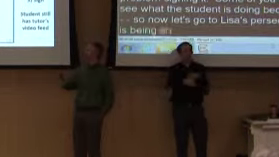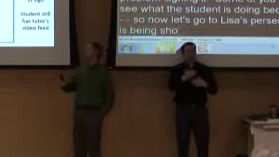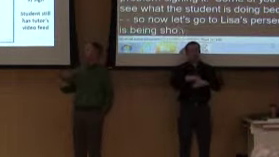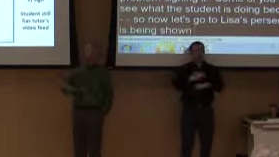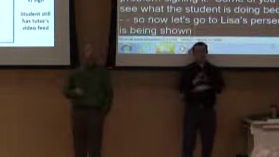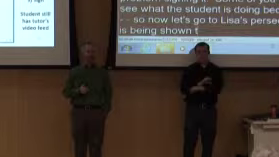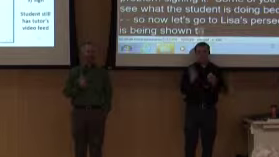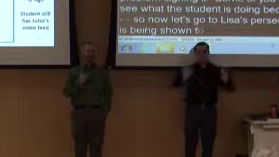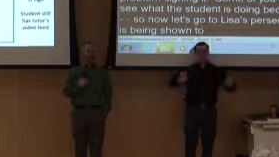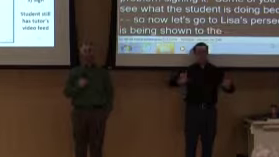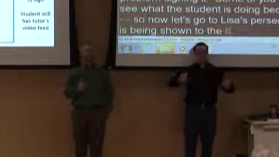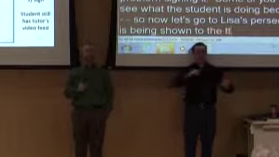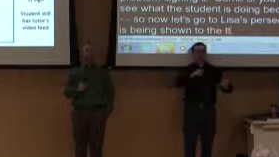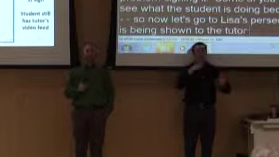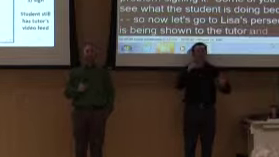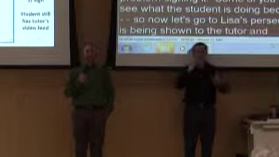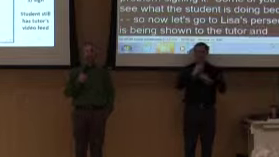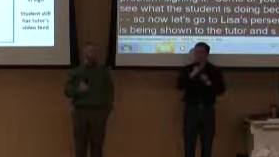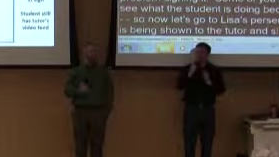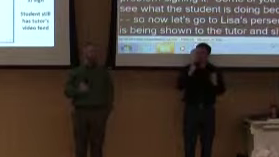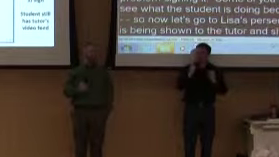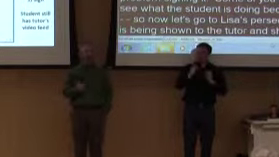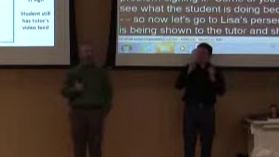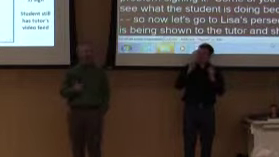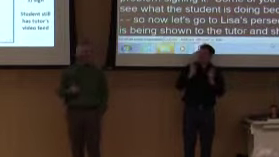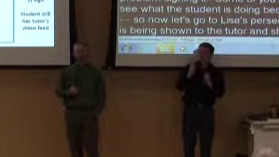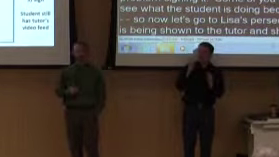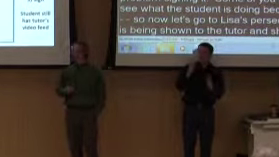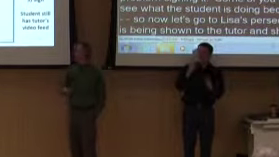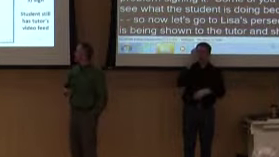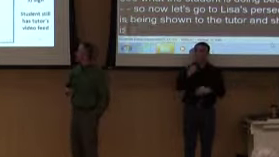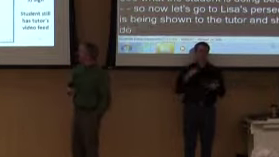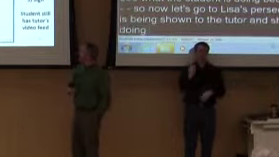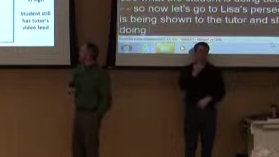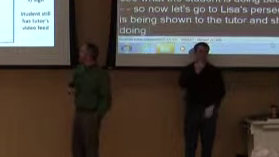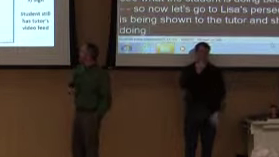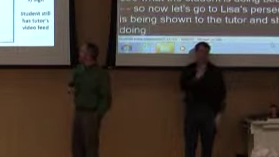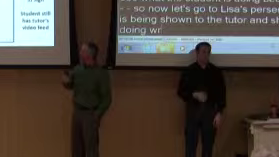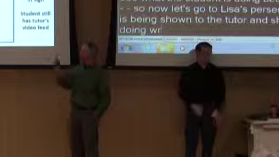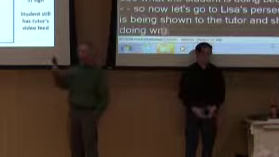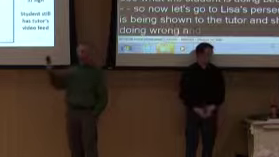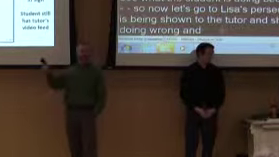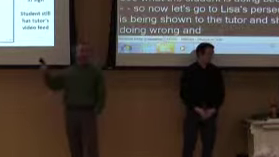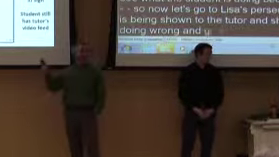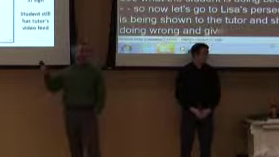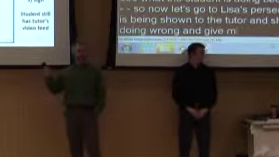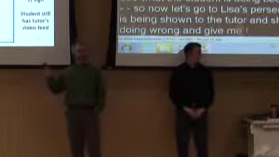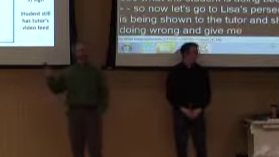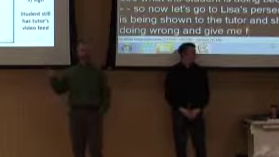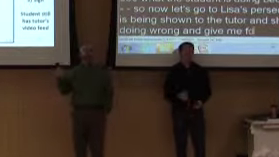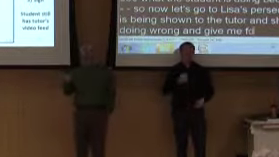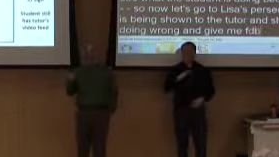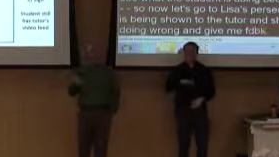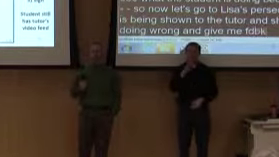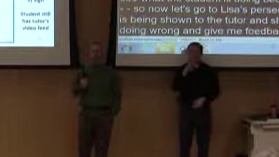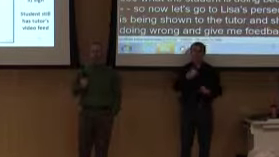I'm doing wrong and give me immediate feedback on why I'm doing something wrong. I actually found I was able